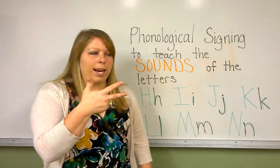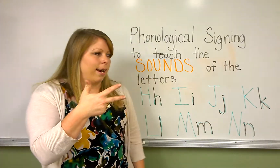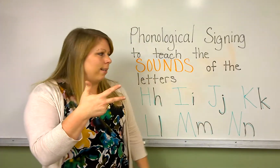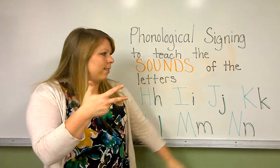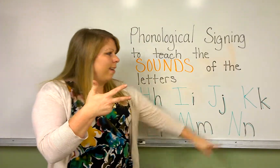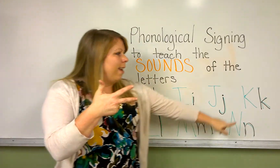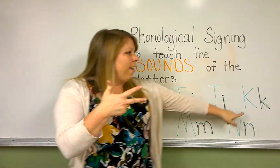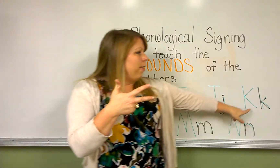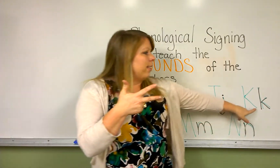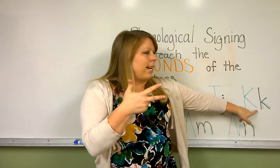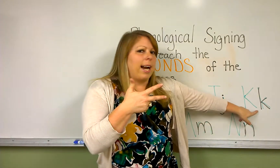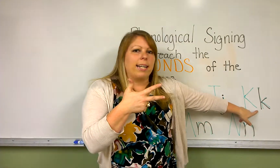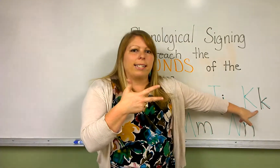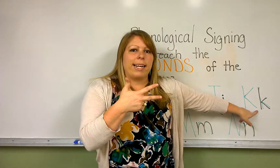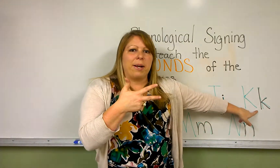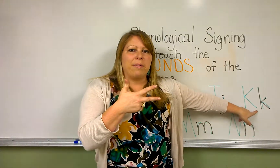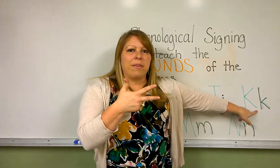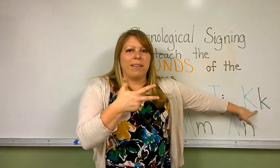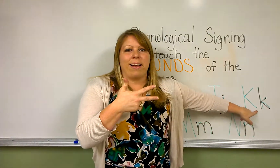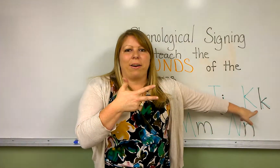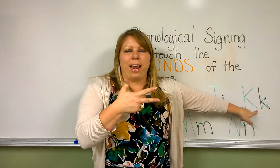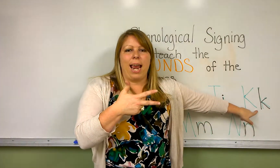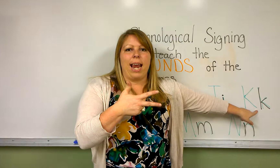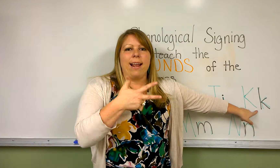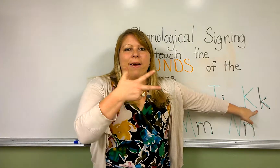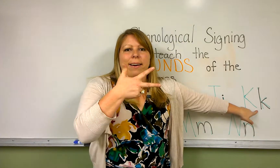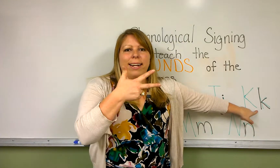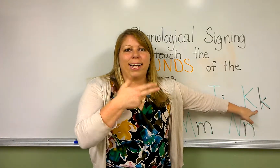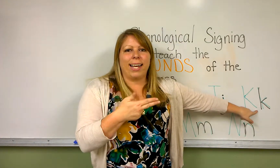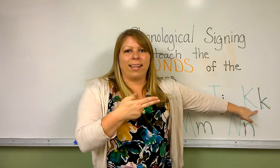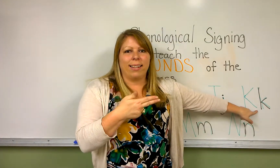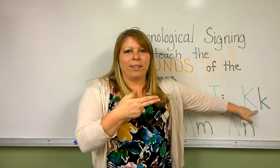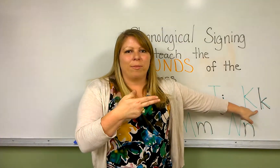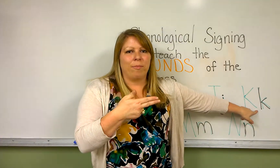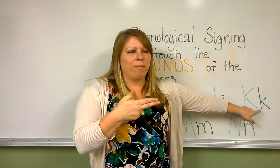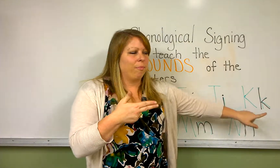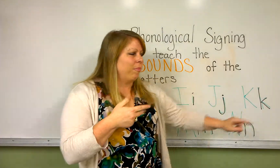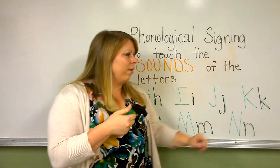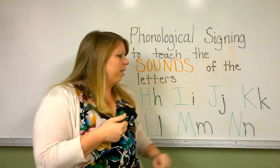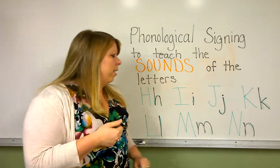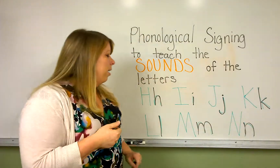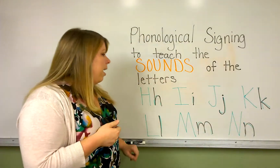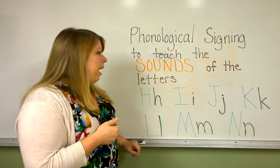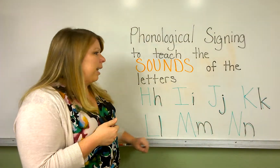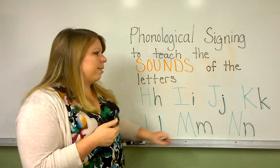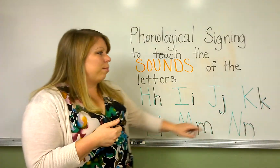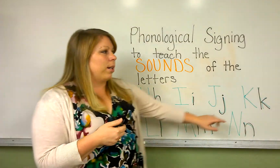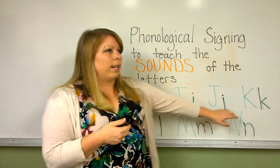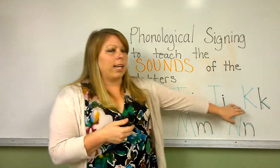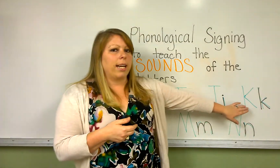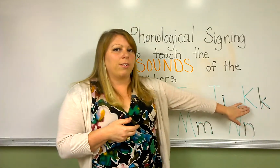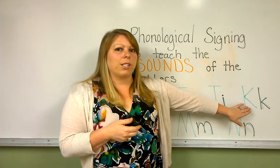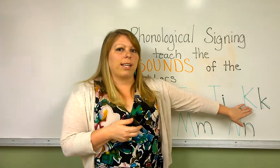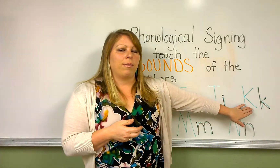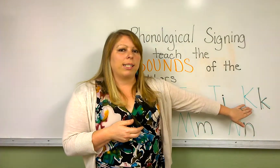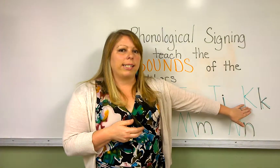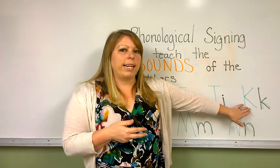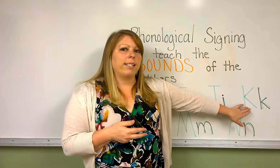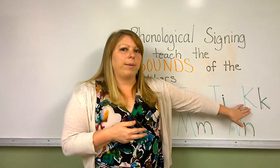hand. The sign and sound for the letter K are k. It's important, again, just like with C, to be